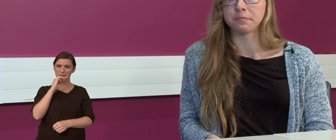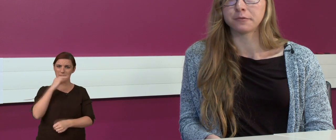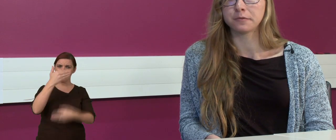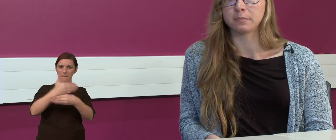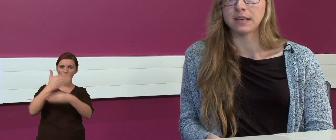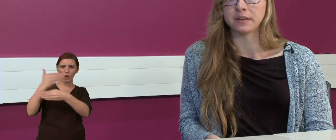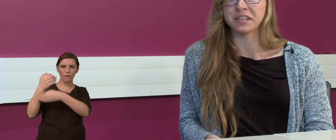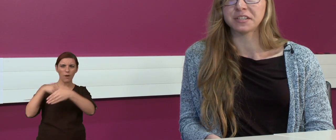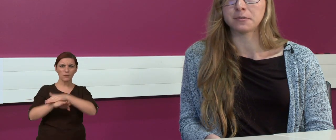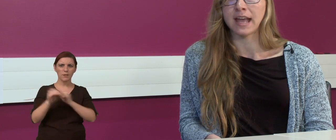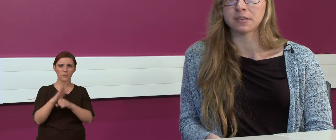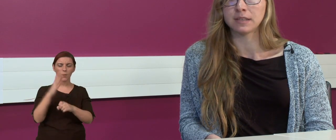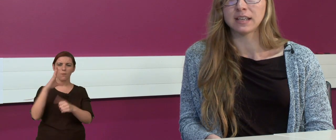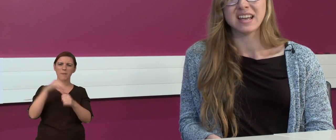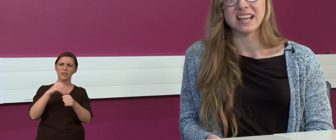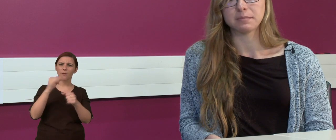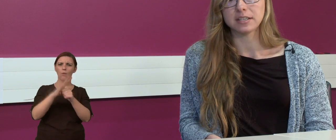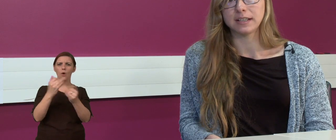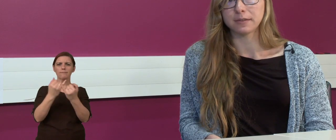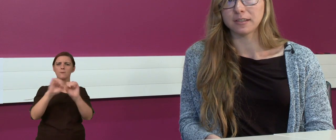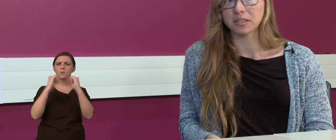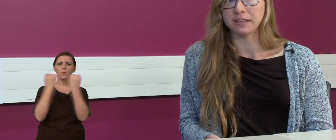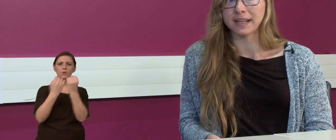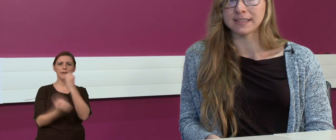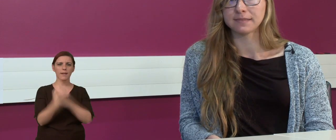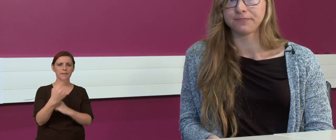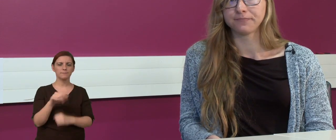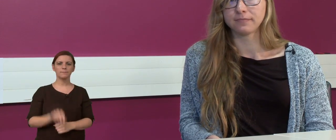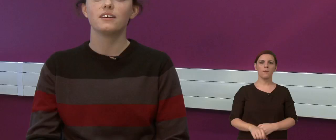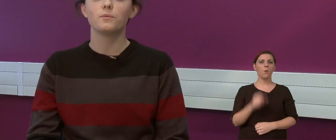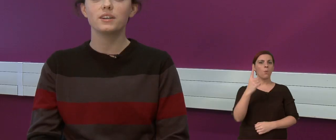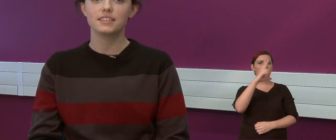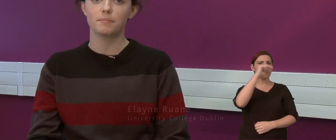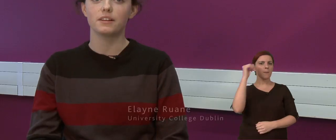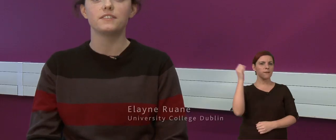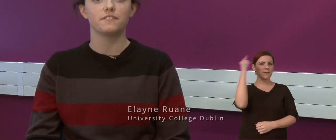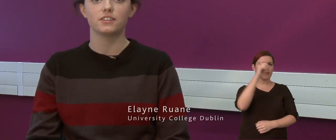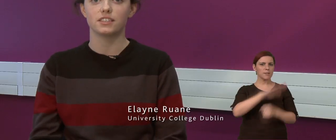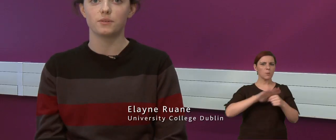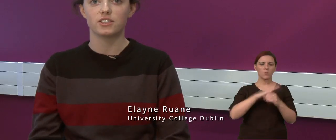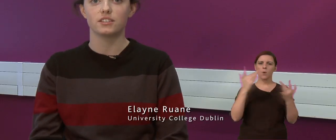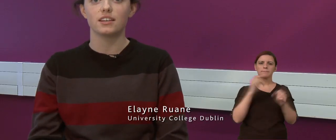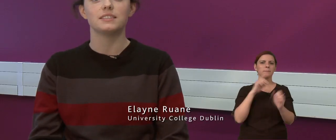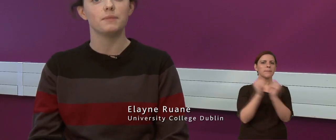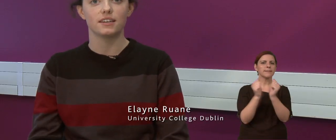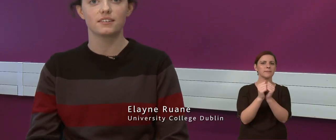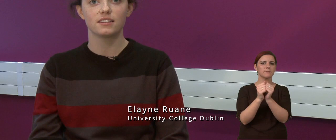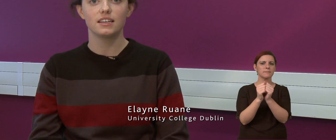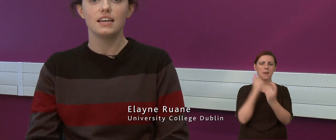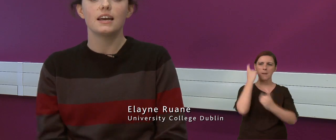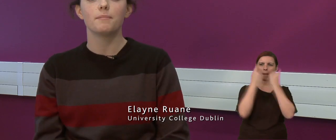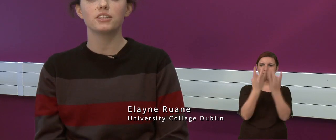that may prove to be a barrier to entry, especially for social events. One example of a difficult situation is a